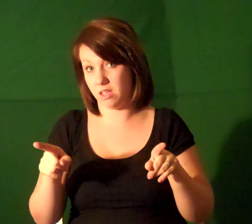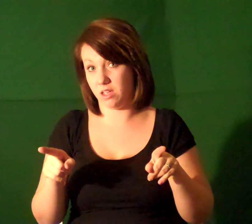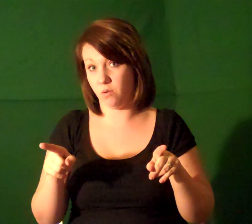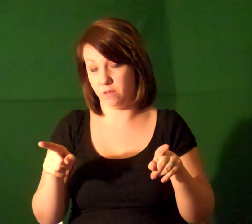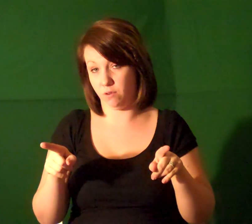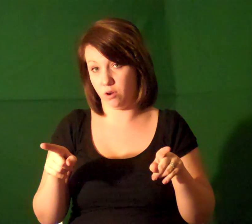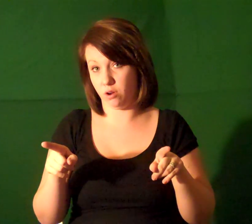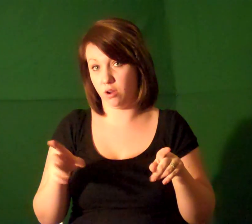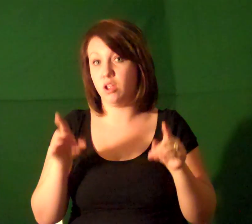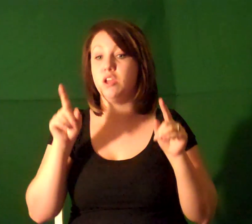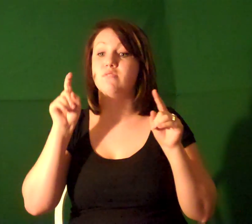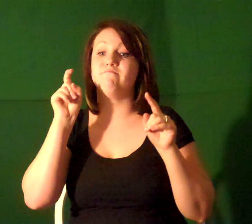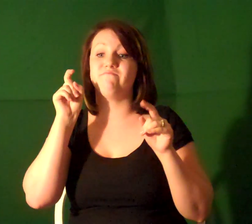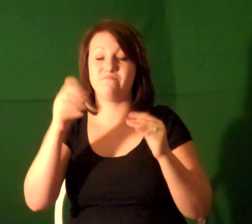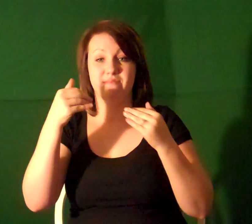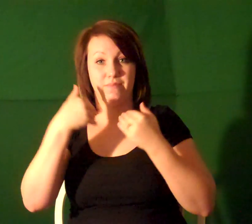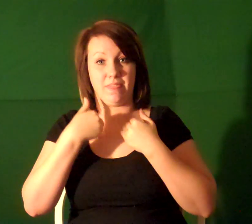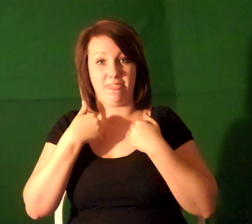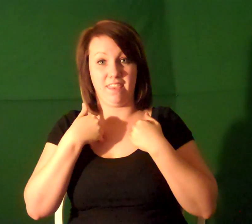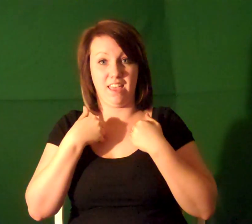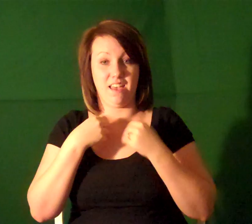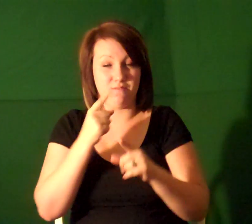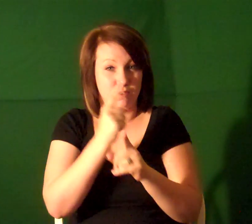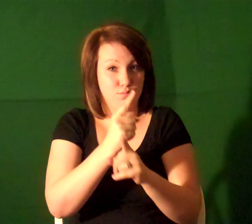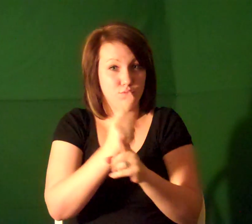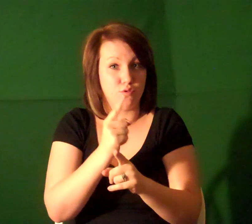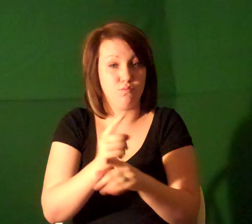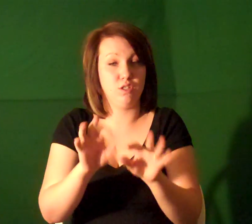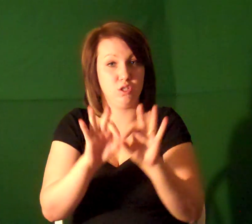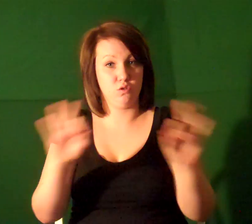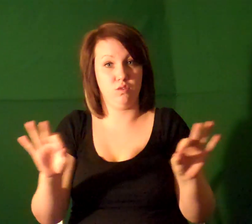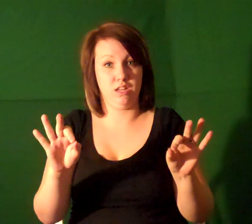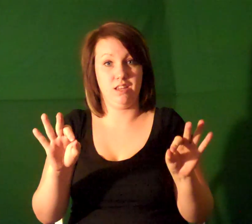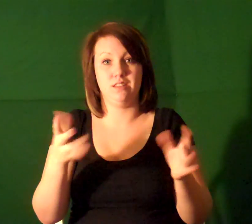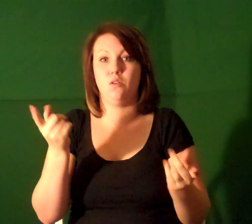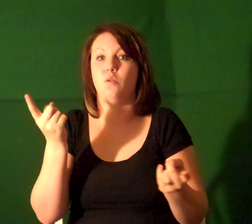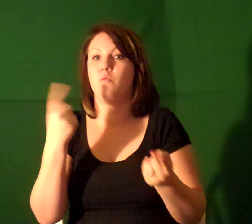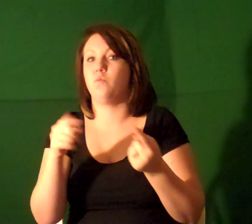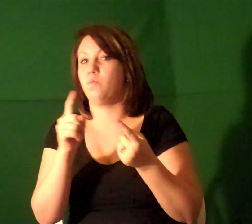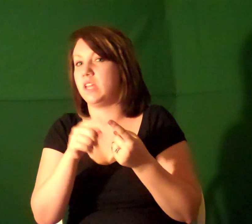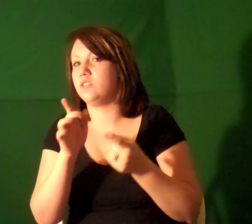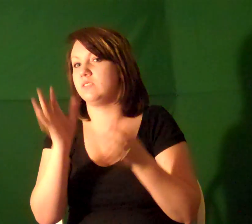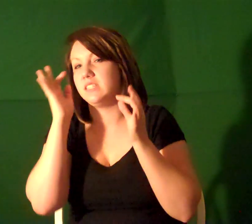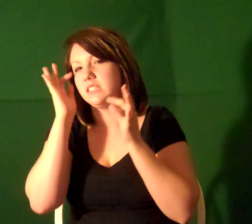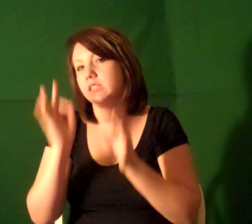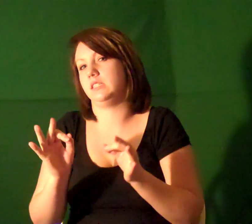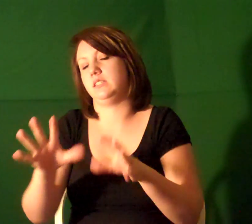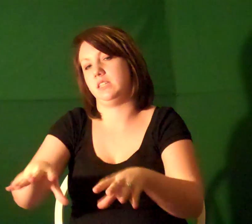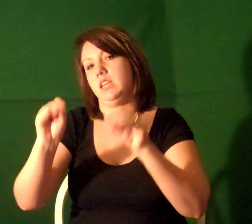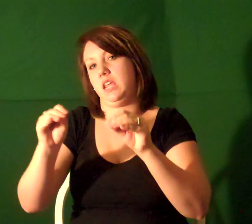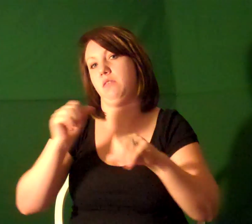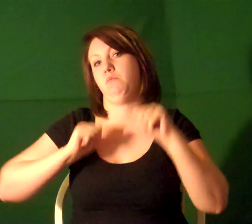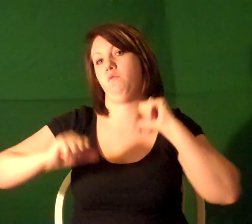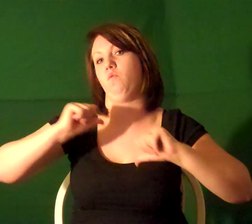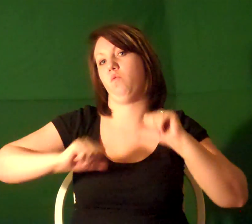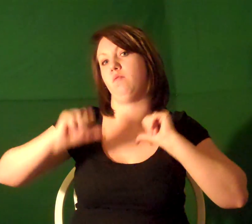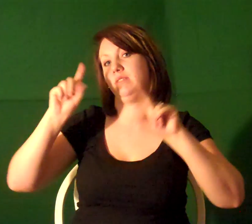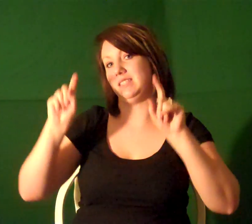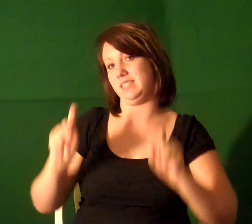the appropriate degree based on when you decide to take the performance test. So again, just very clearly,